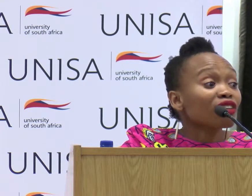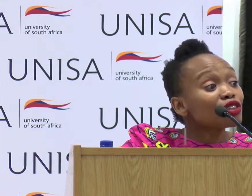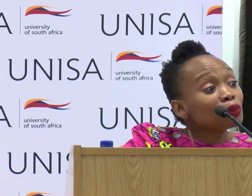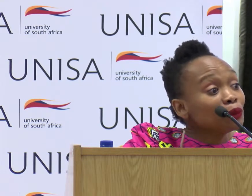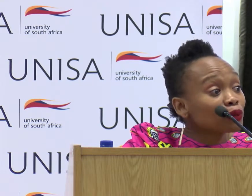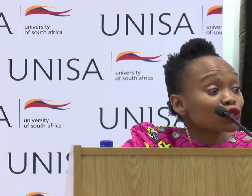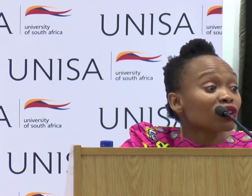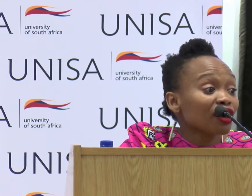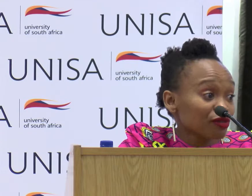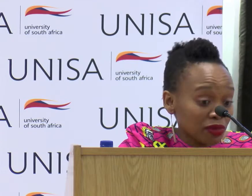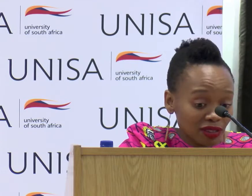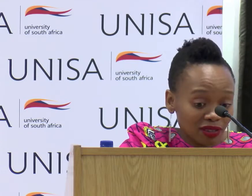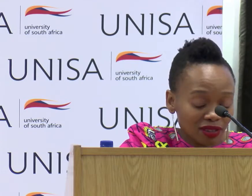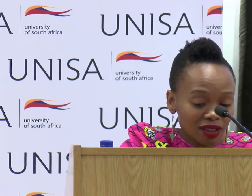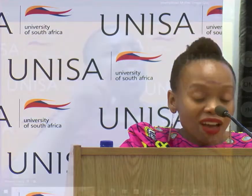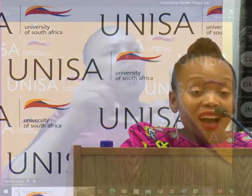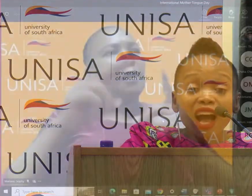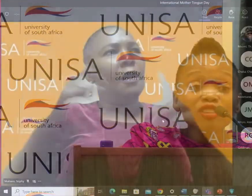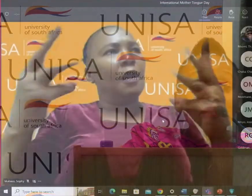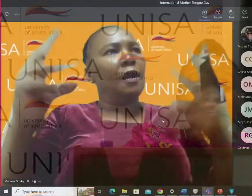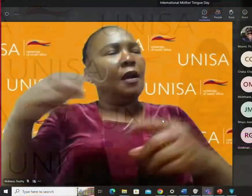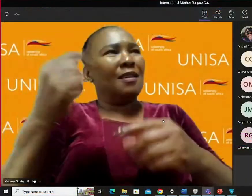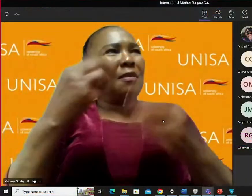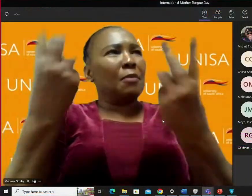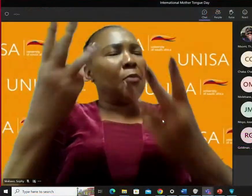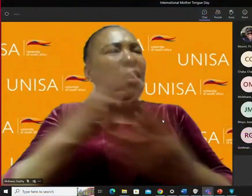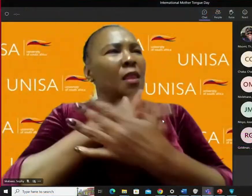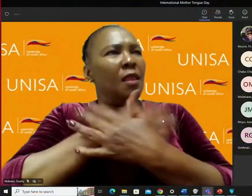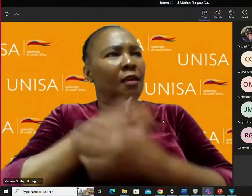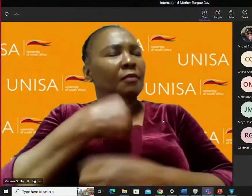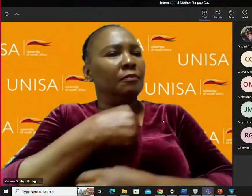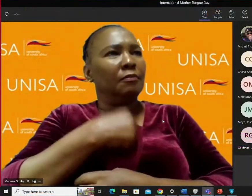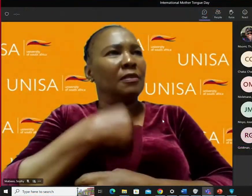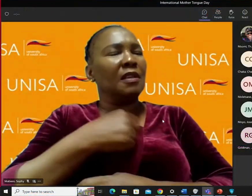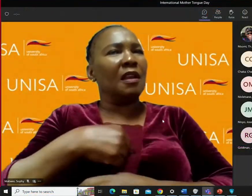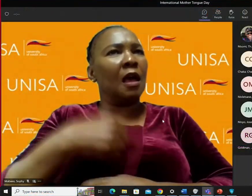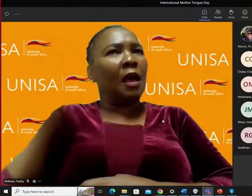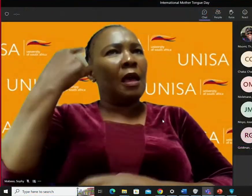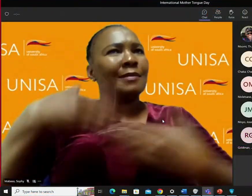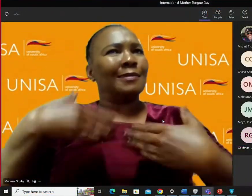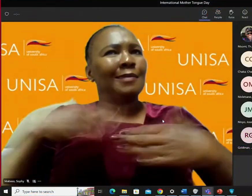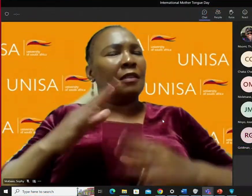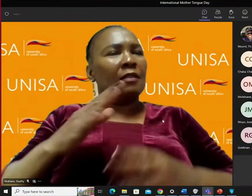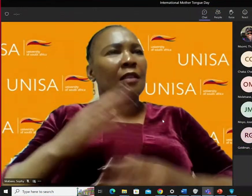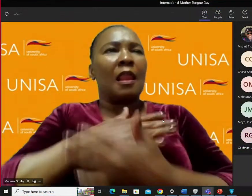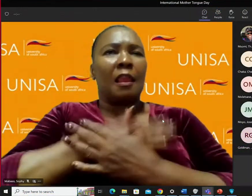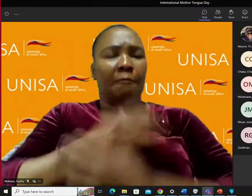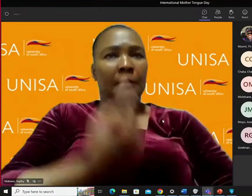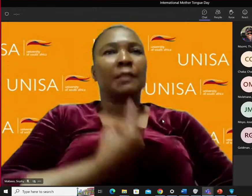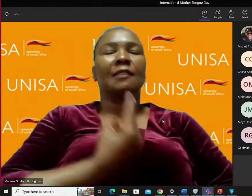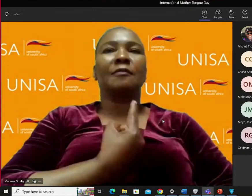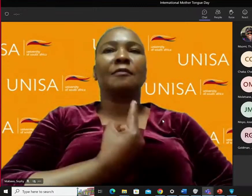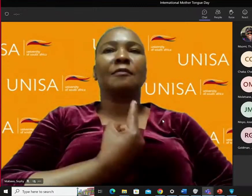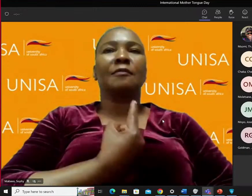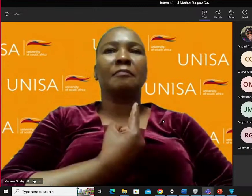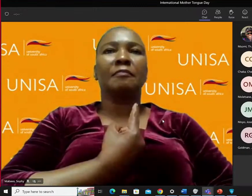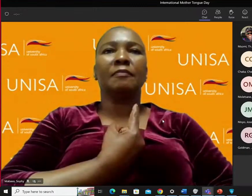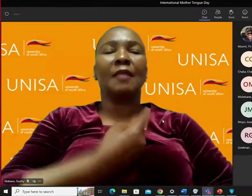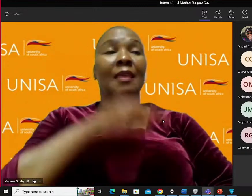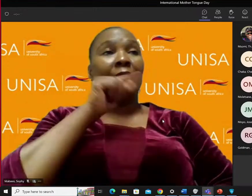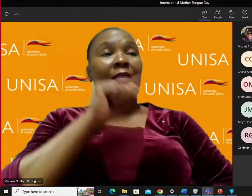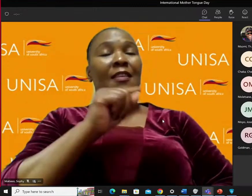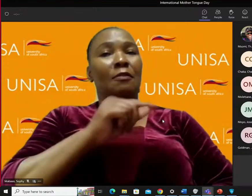looking to other people to love me, how's about I start with loving myself? That was the basis